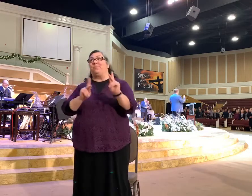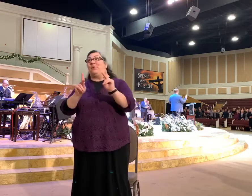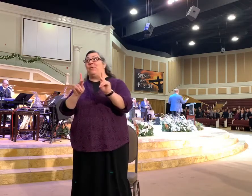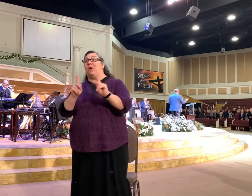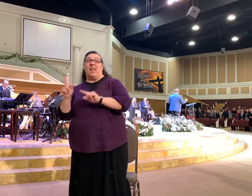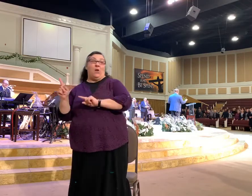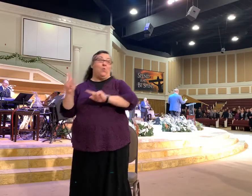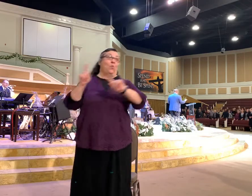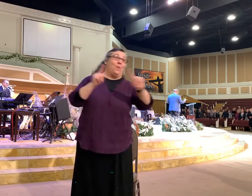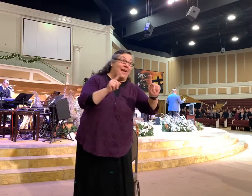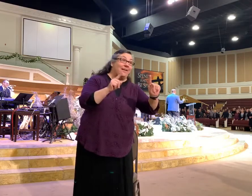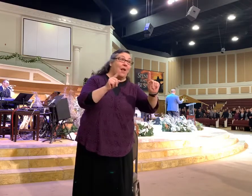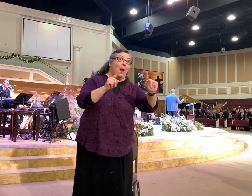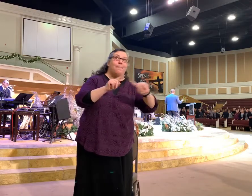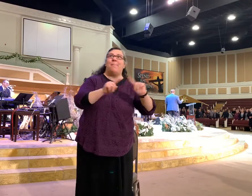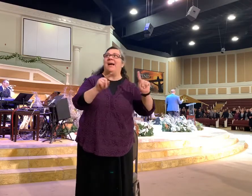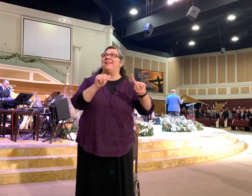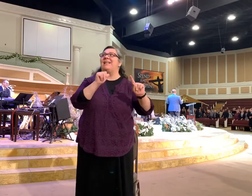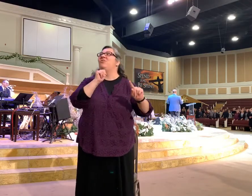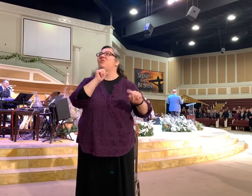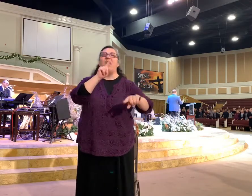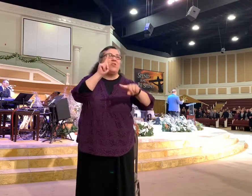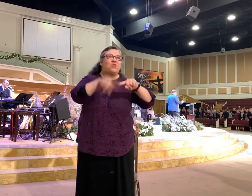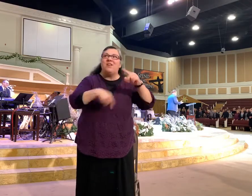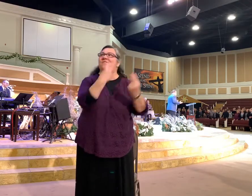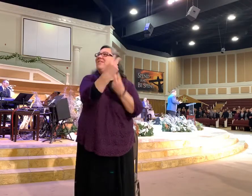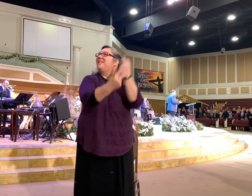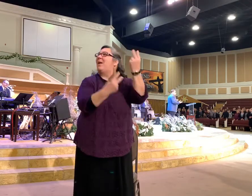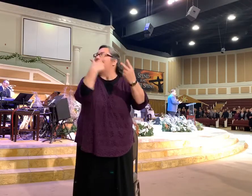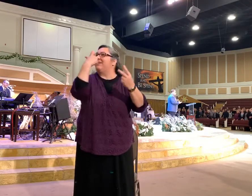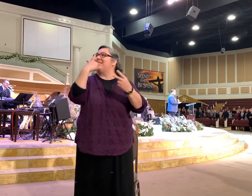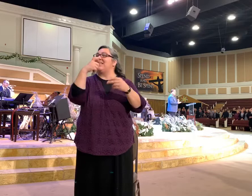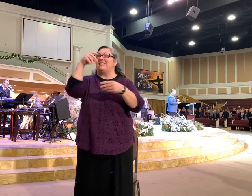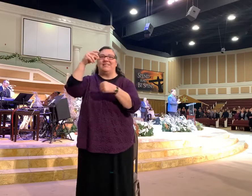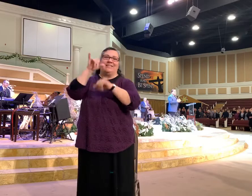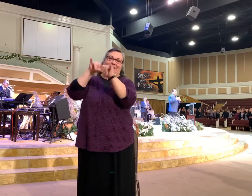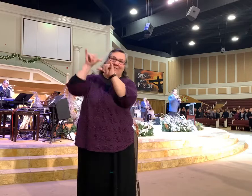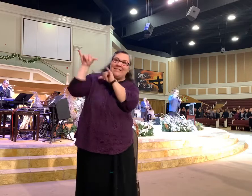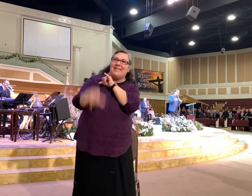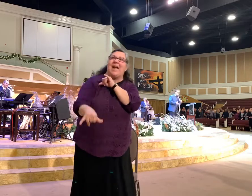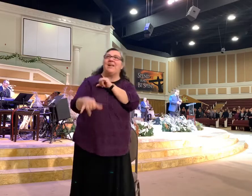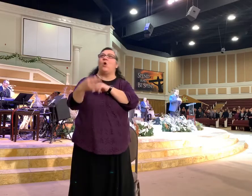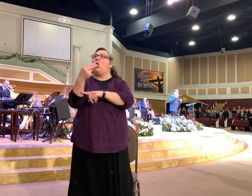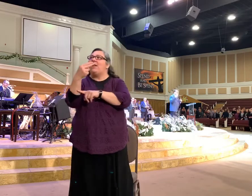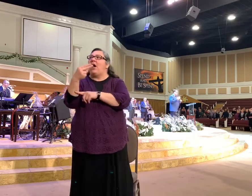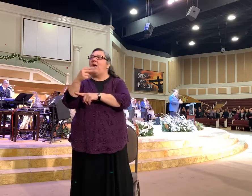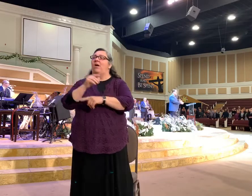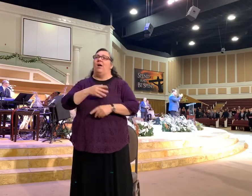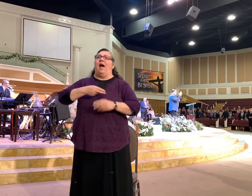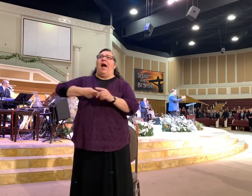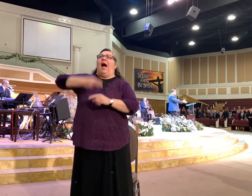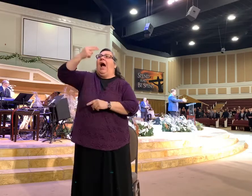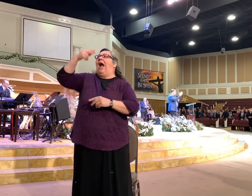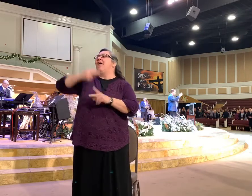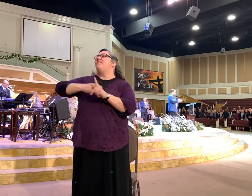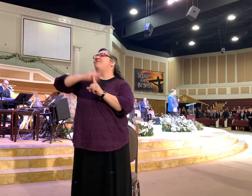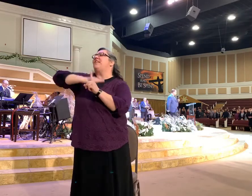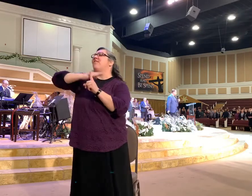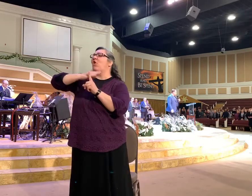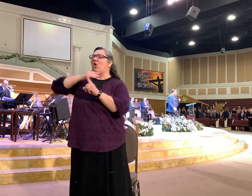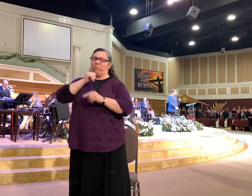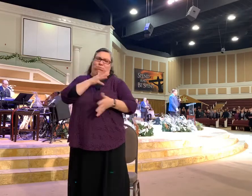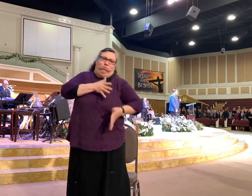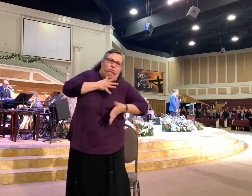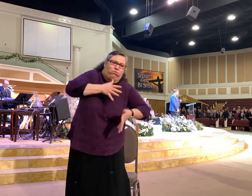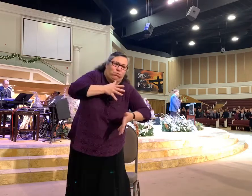even get to see one thing in Rome because they were in the hotel room with high fever and vomiting, and it just went from one to the next.